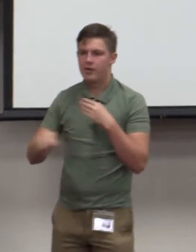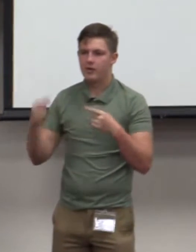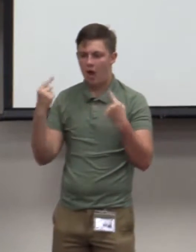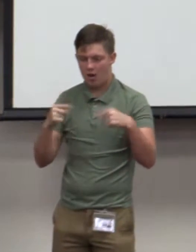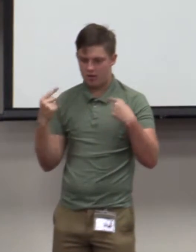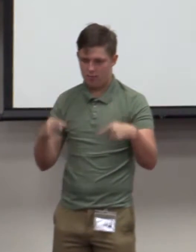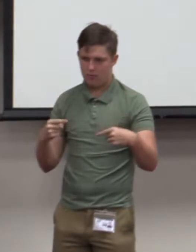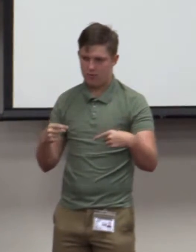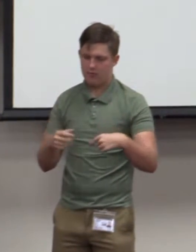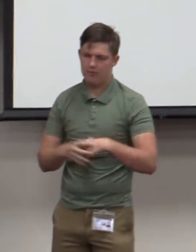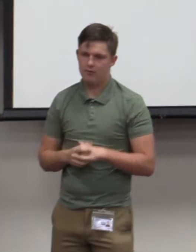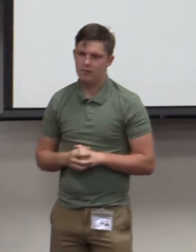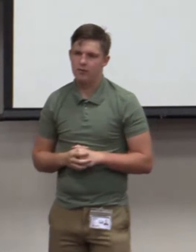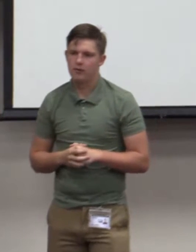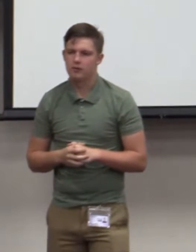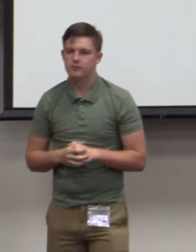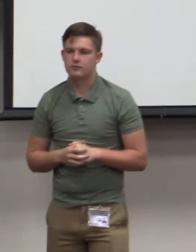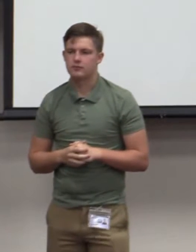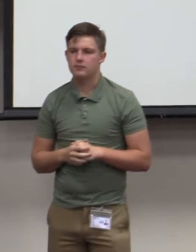discussions.